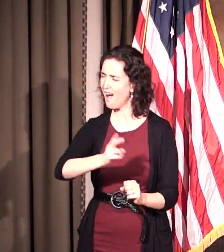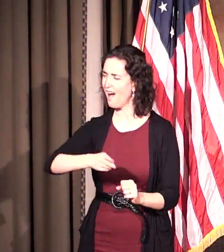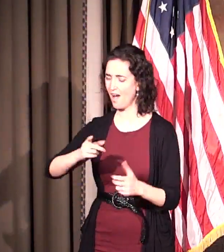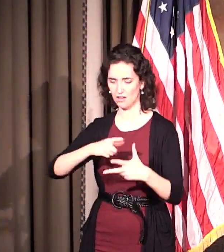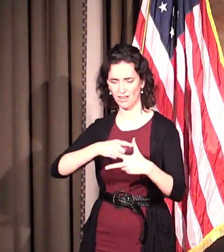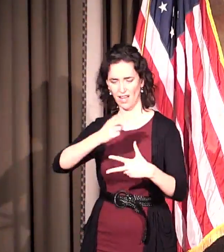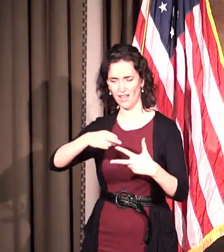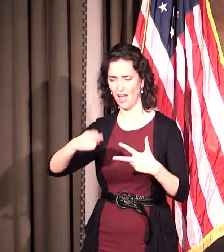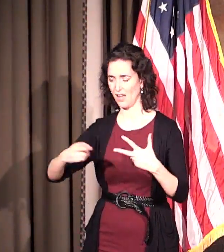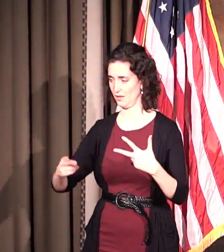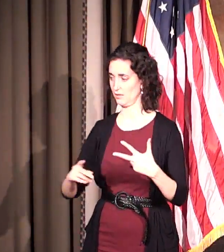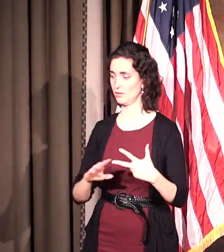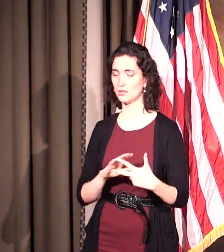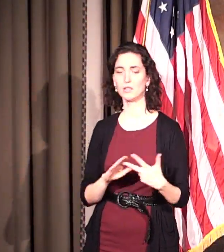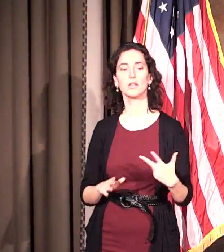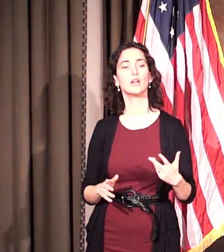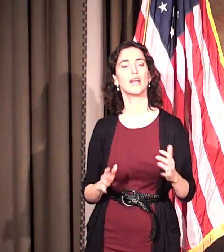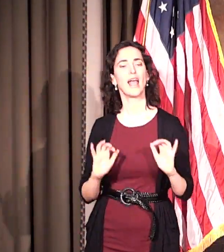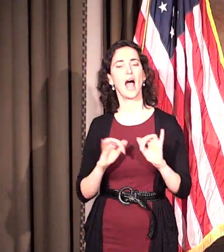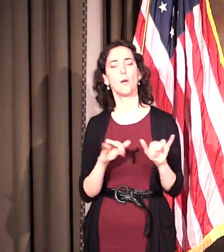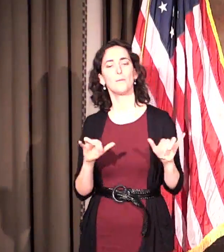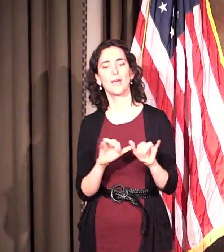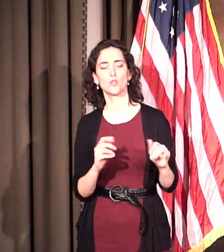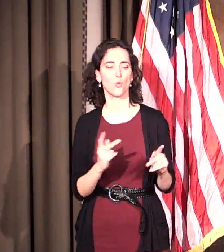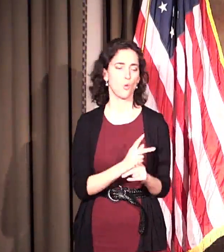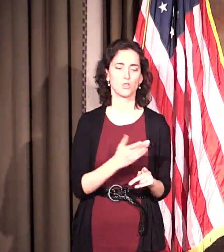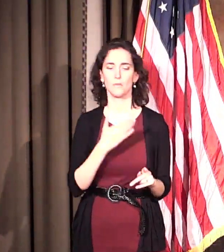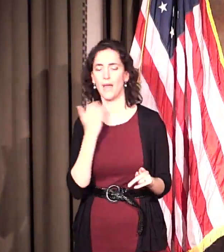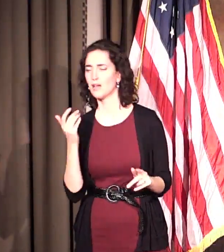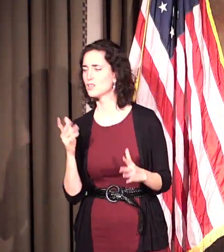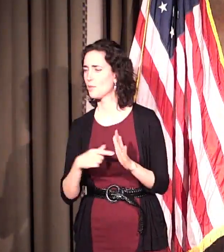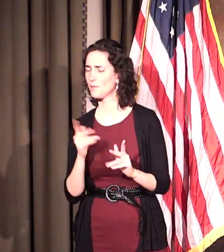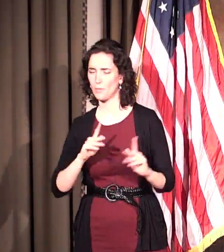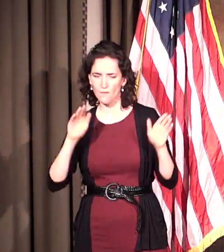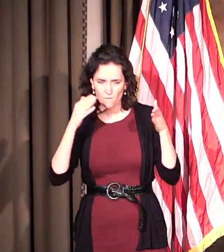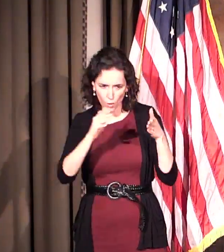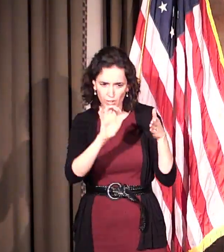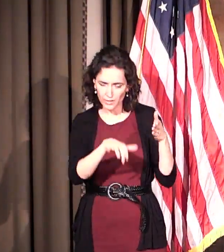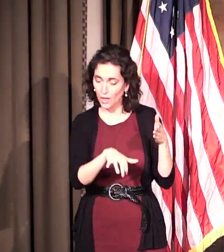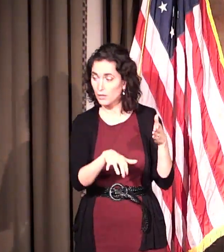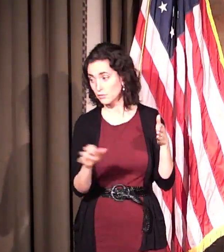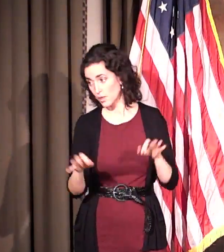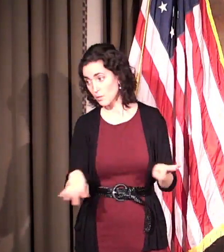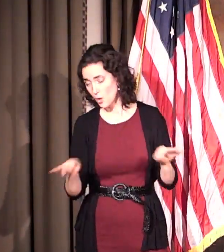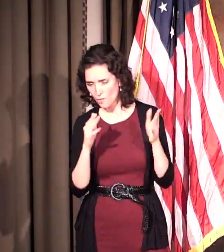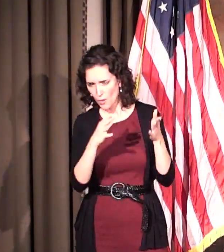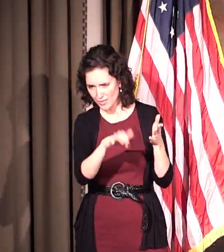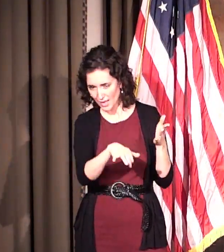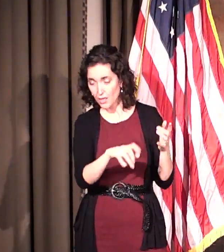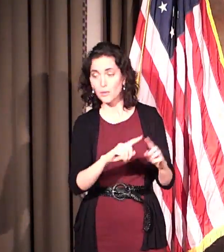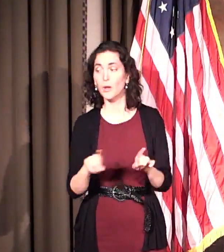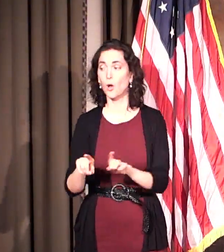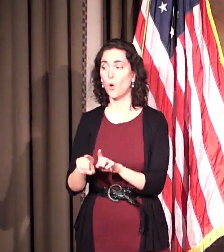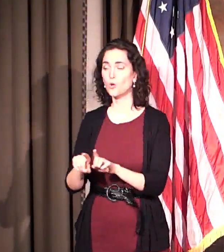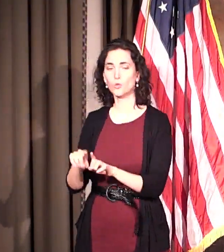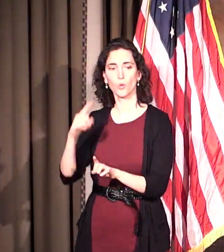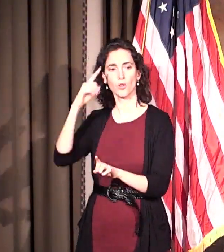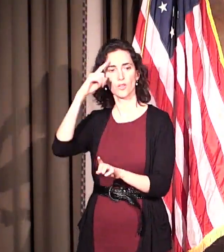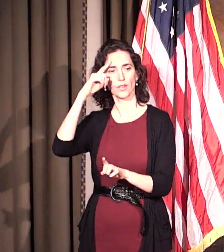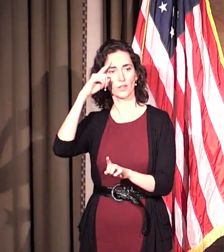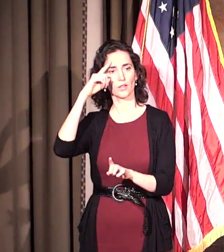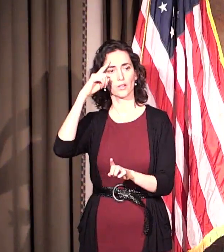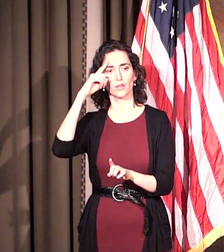do focus on whether you're getting worse or you're getting better. And we need to be paying attention to those things. But you also have to look at where you're